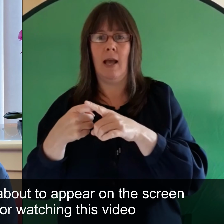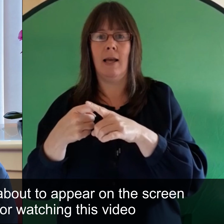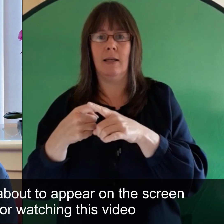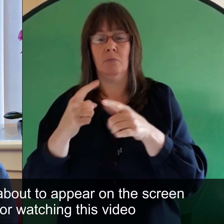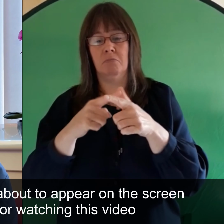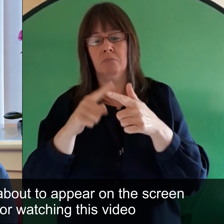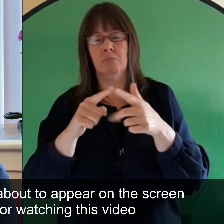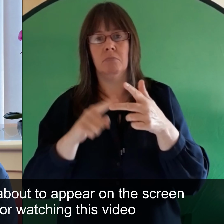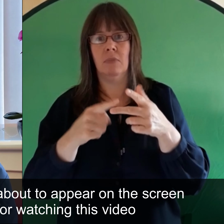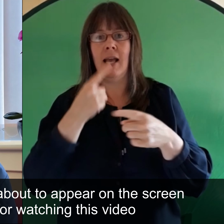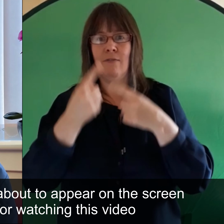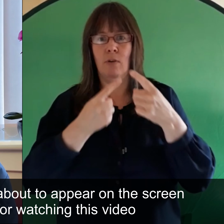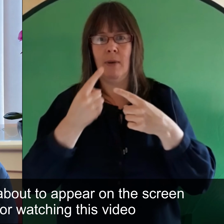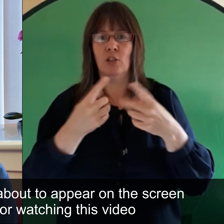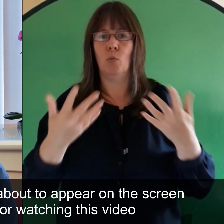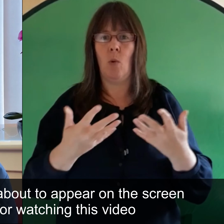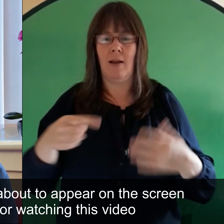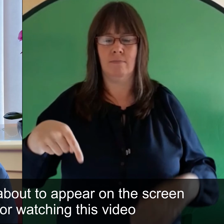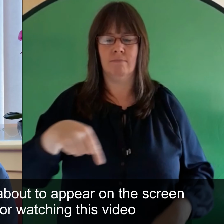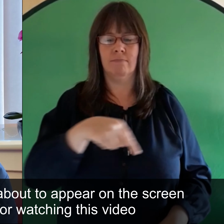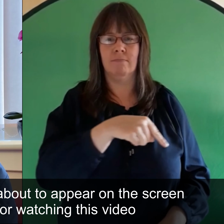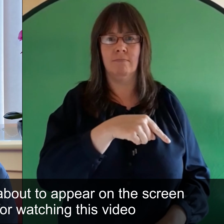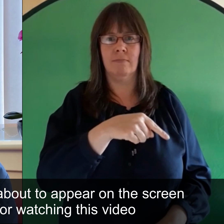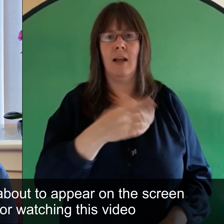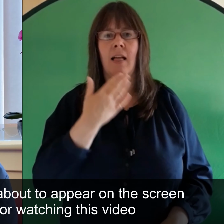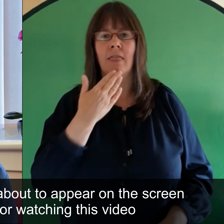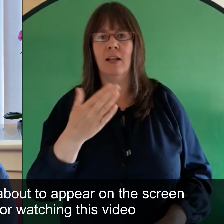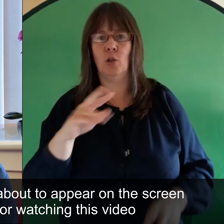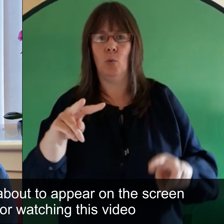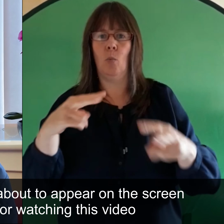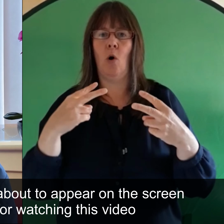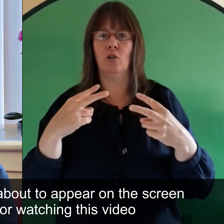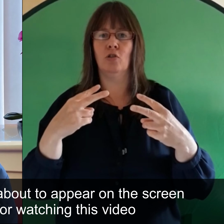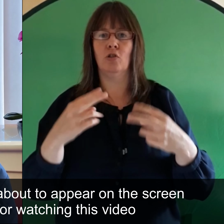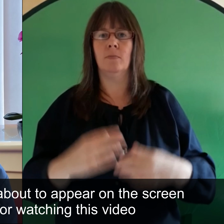to appear on the screen. Thank you for watching this video.